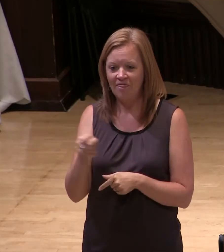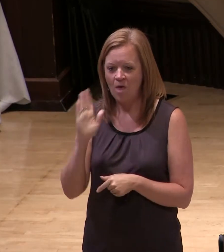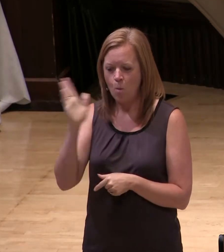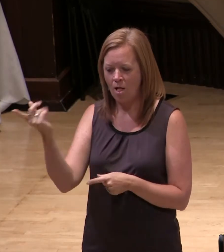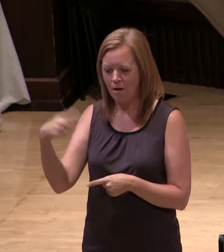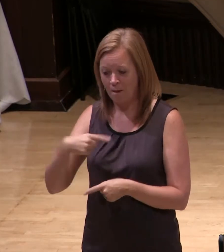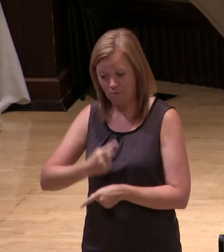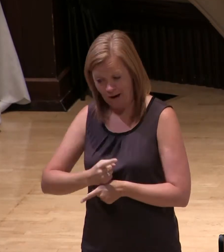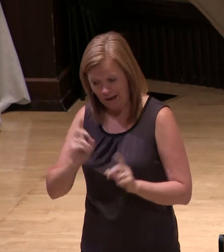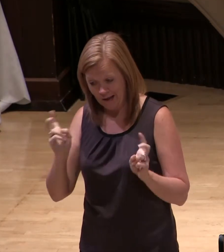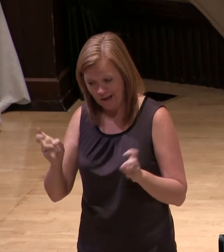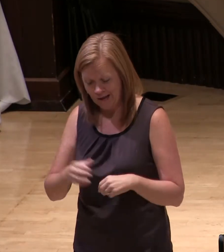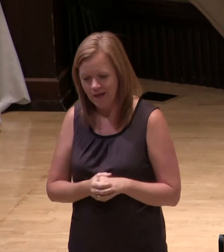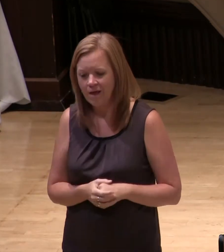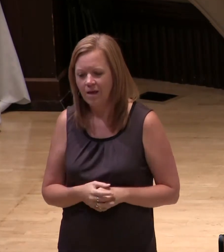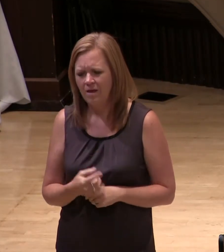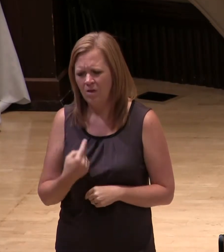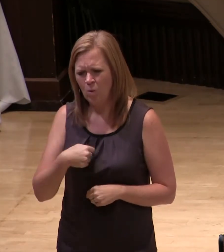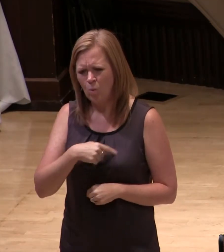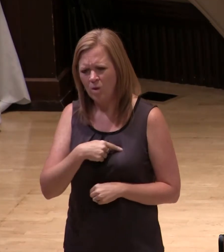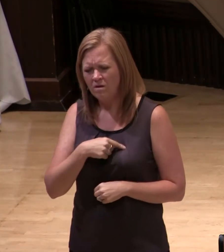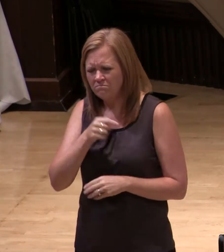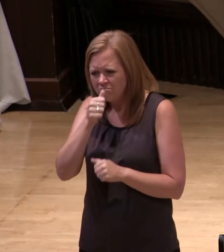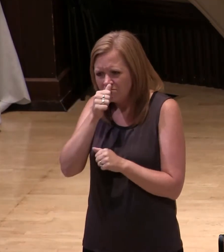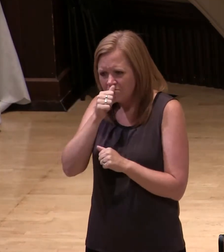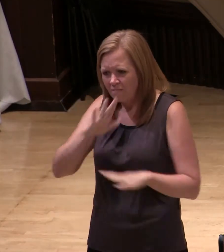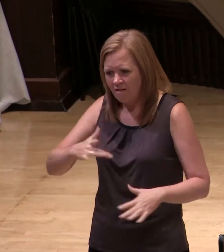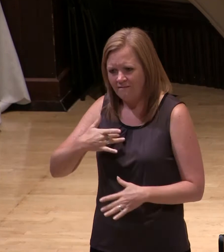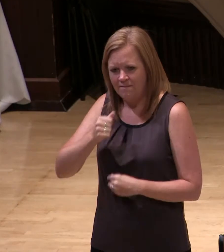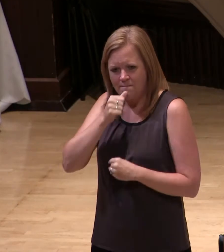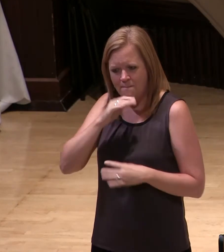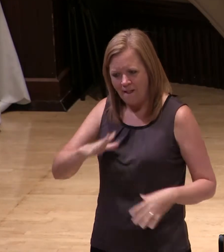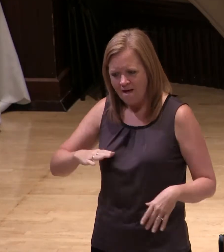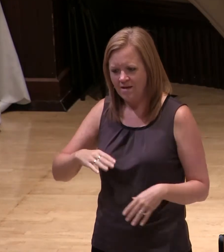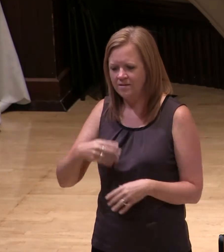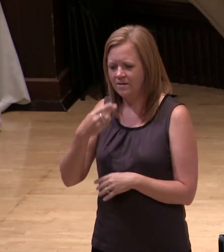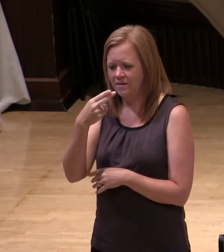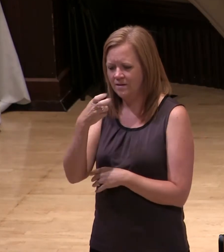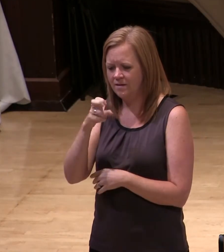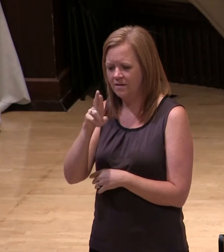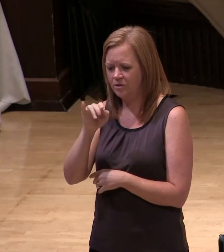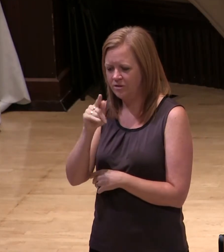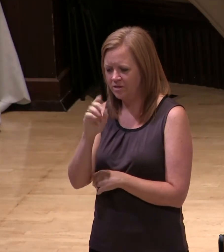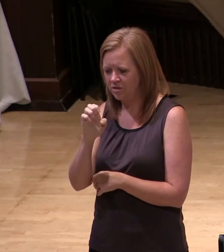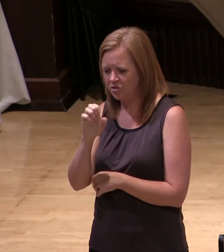And we are so blessed, like the Heritage Christian Homes, Nancy and Yeva and